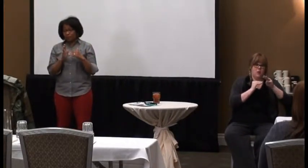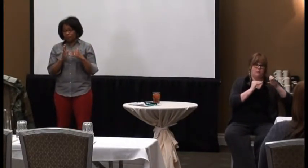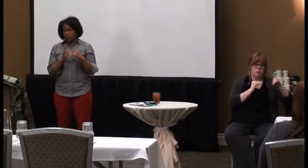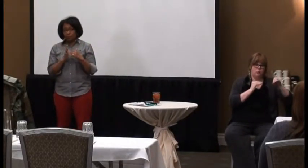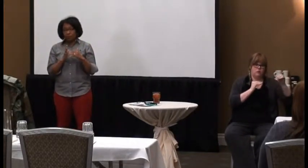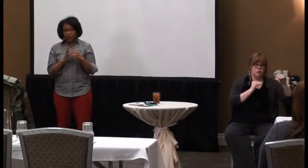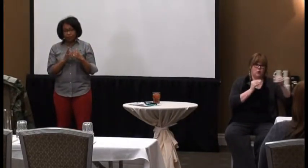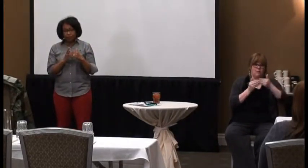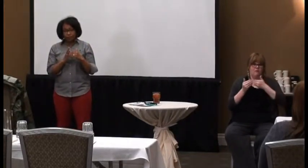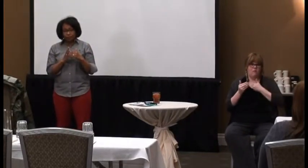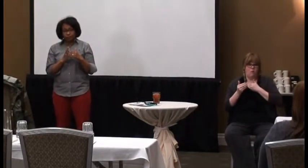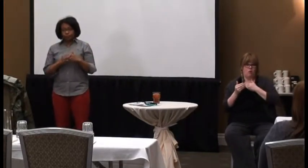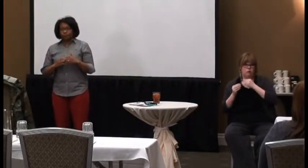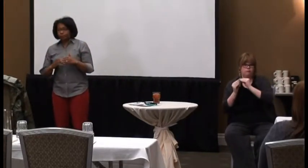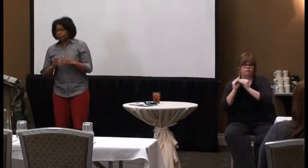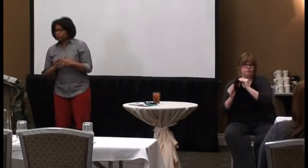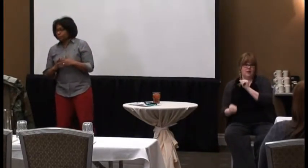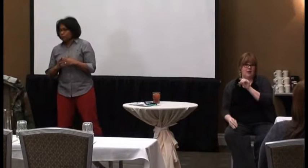can do that.